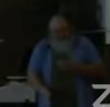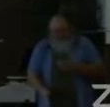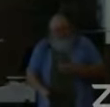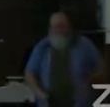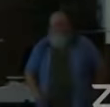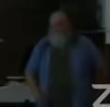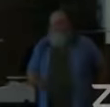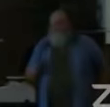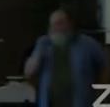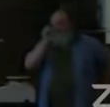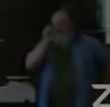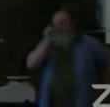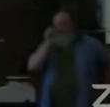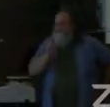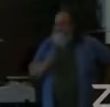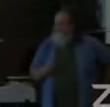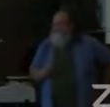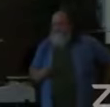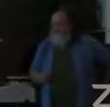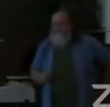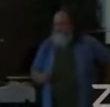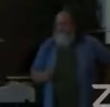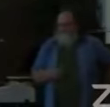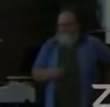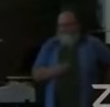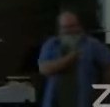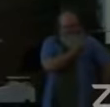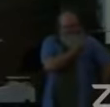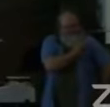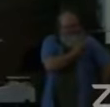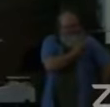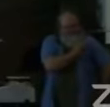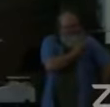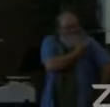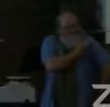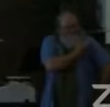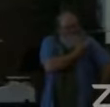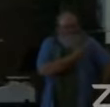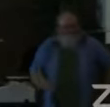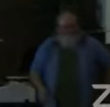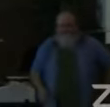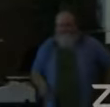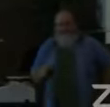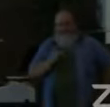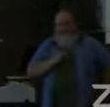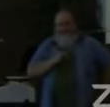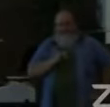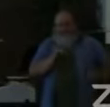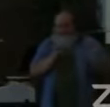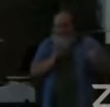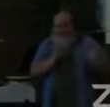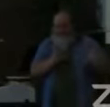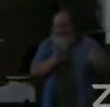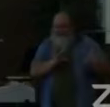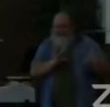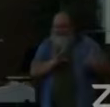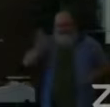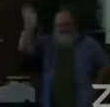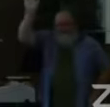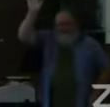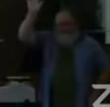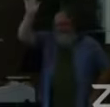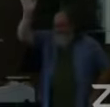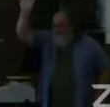All right, I don't want to get into a debate about vaccinations. But I do want to say I don't like needles. Anybody else not like